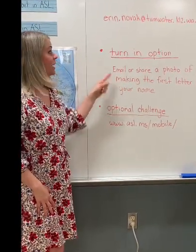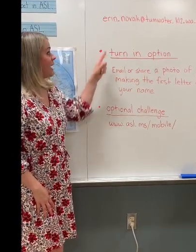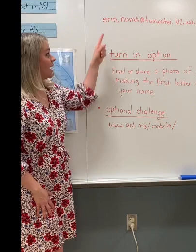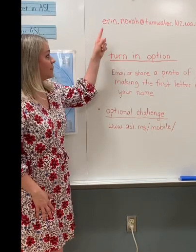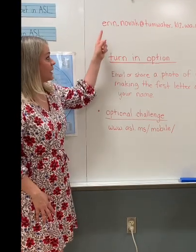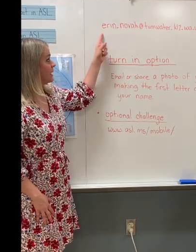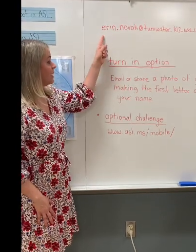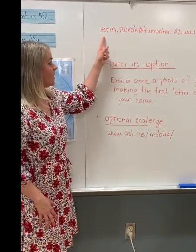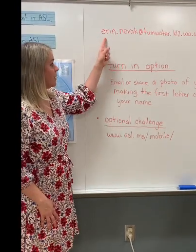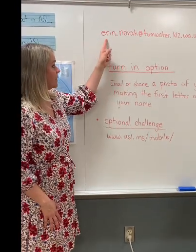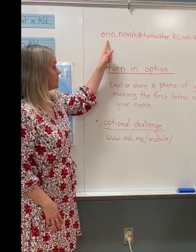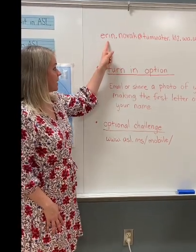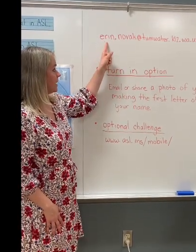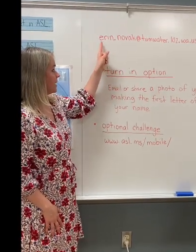And my email is right here,